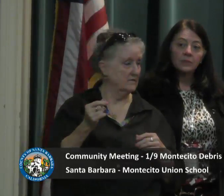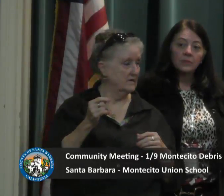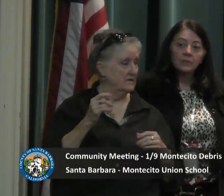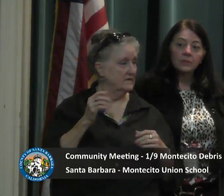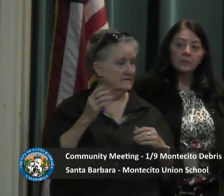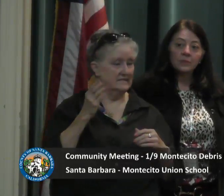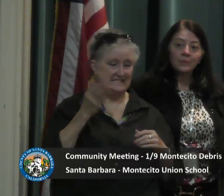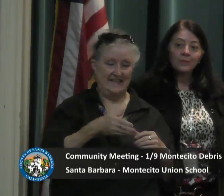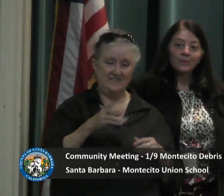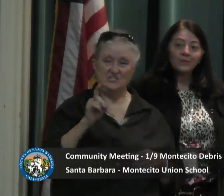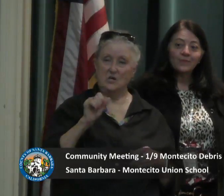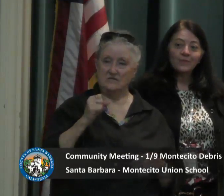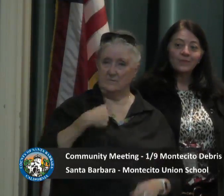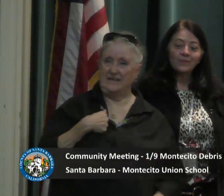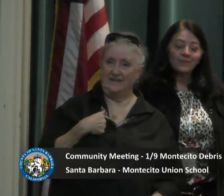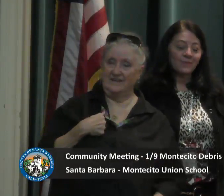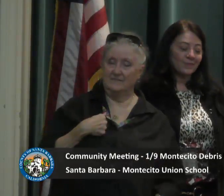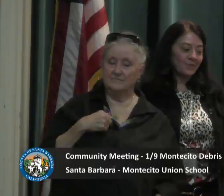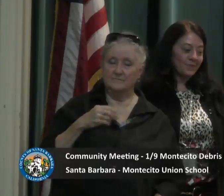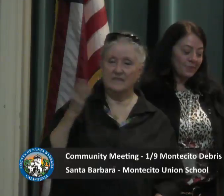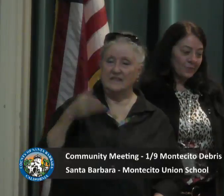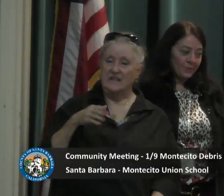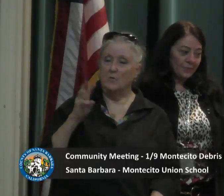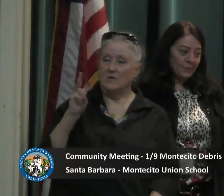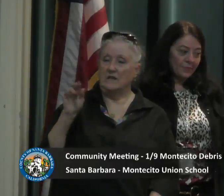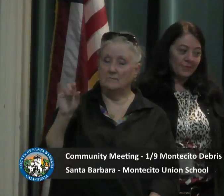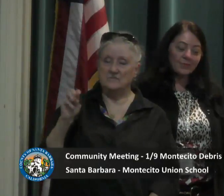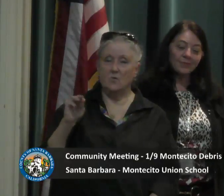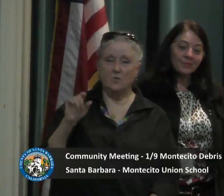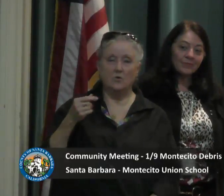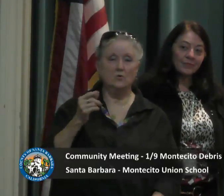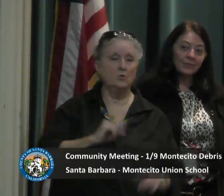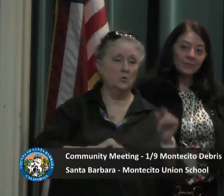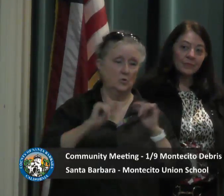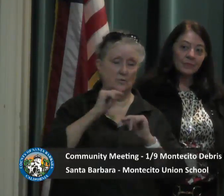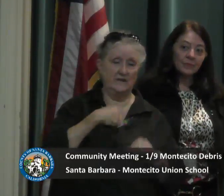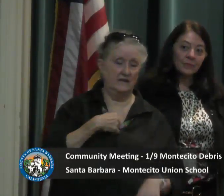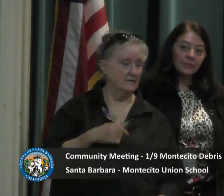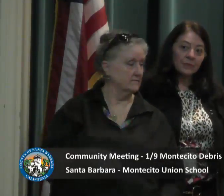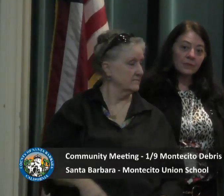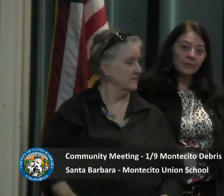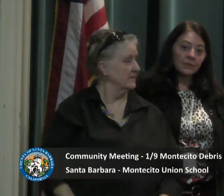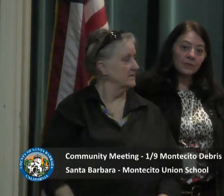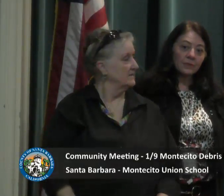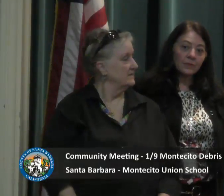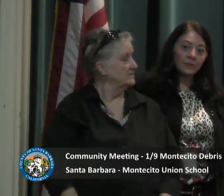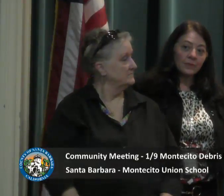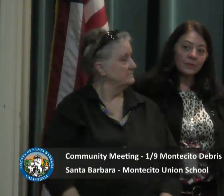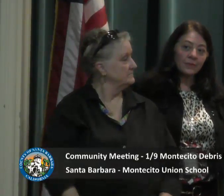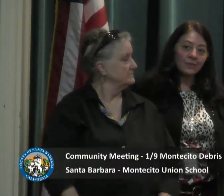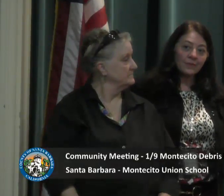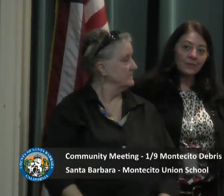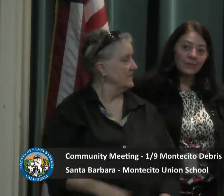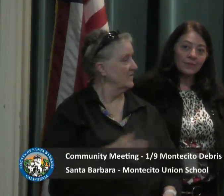countyofsantabarbara.org/DOS, that's me, /Williams, or Google me, First District Supervisor